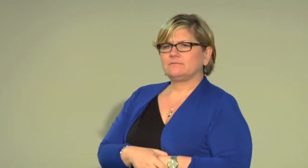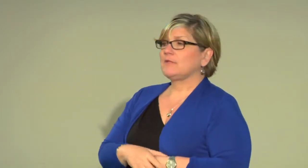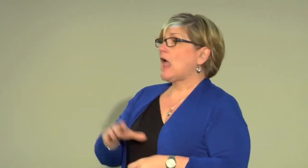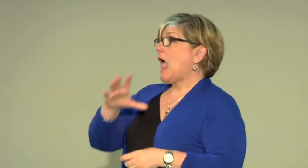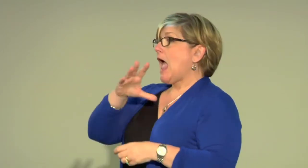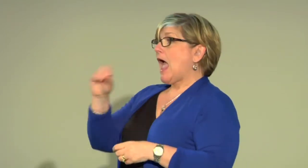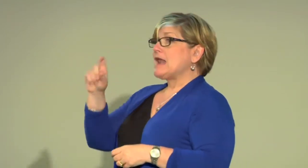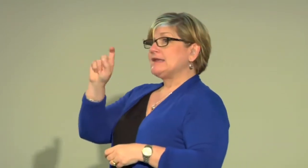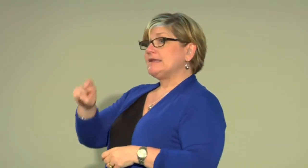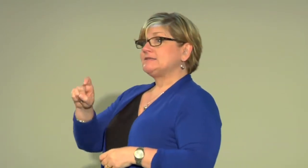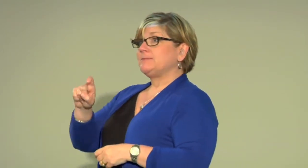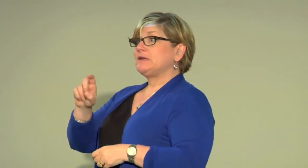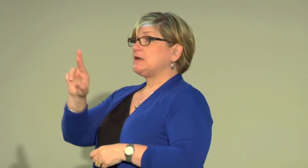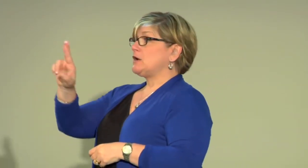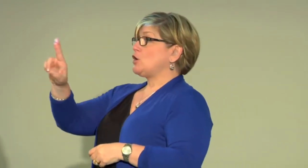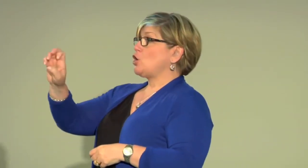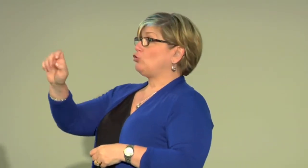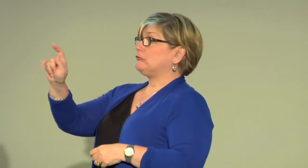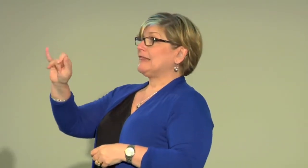needs to be timely.